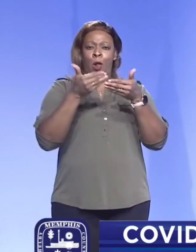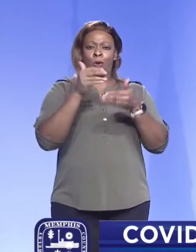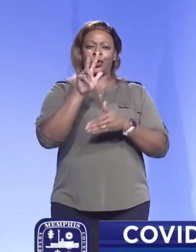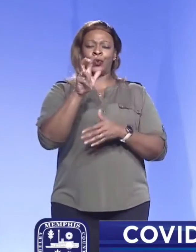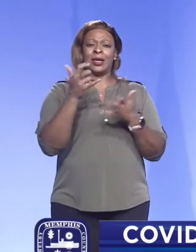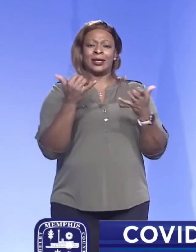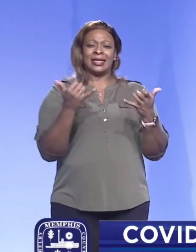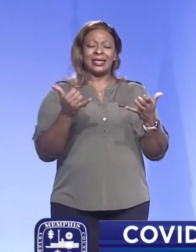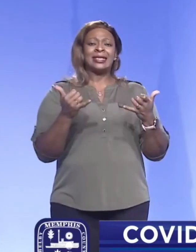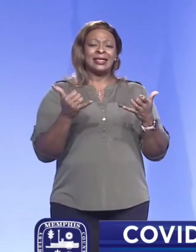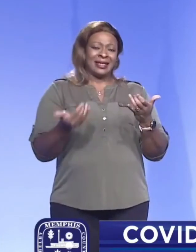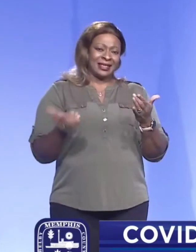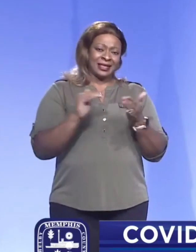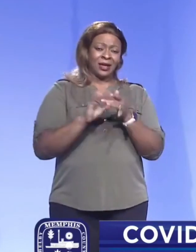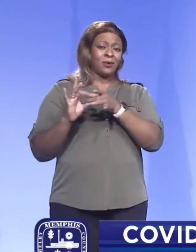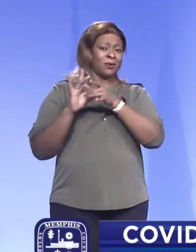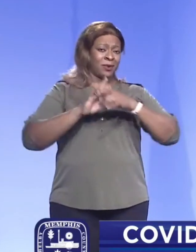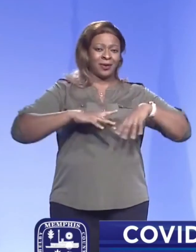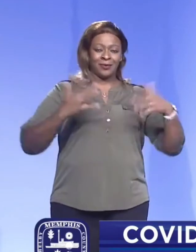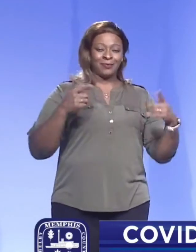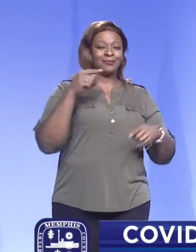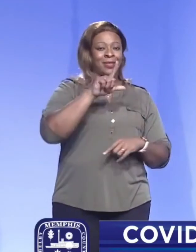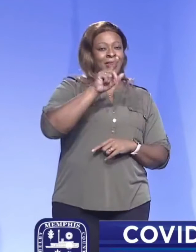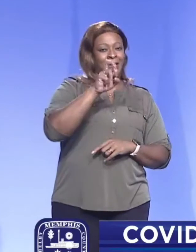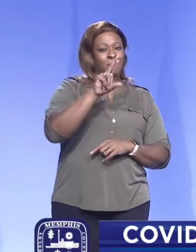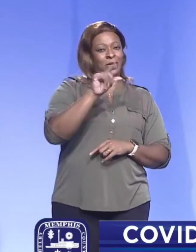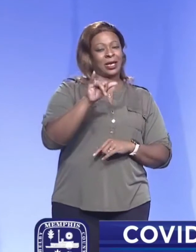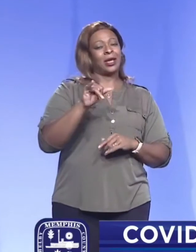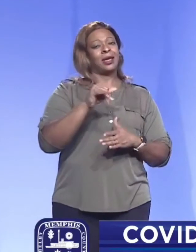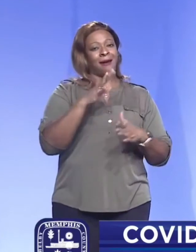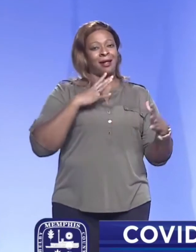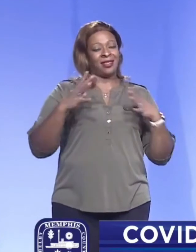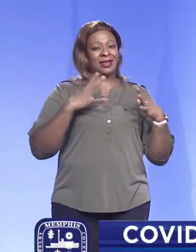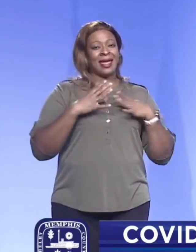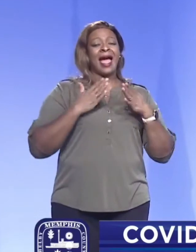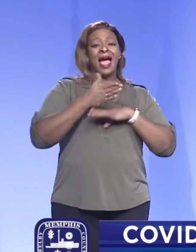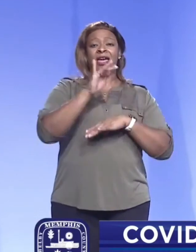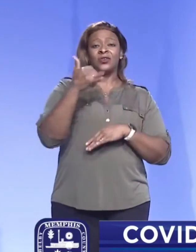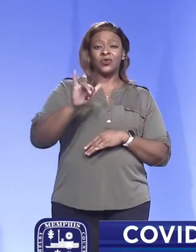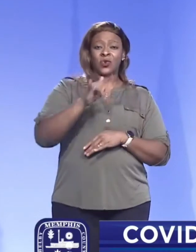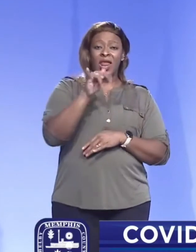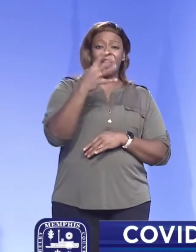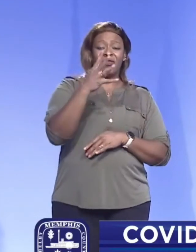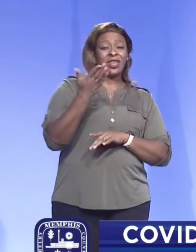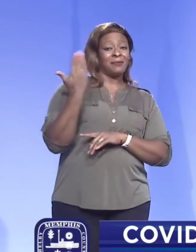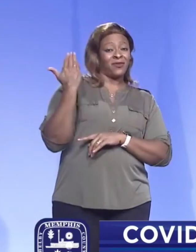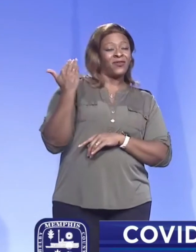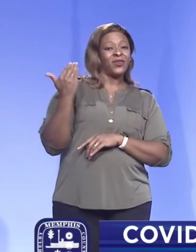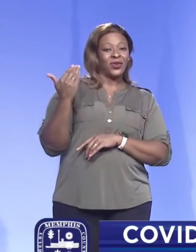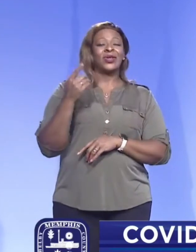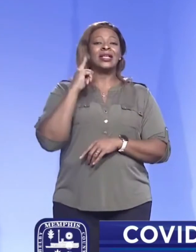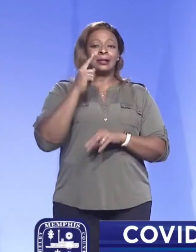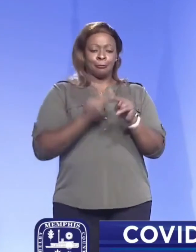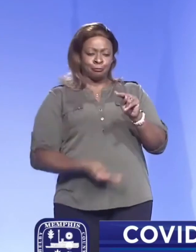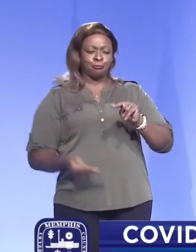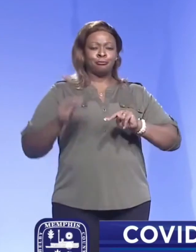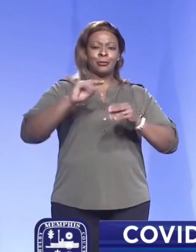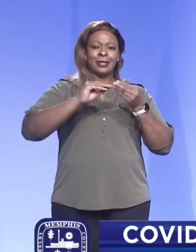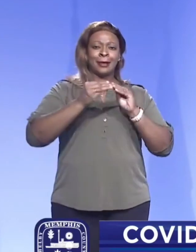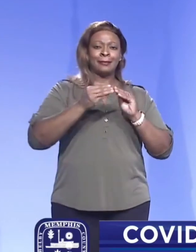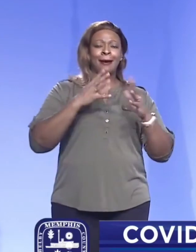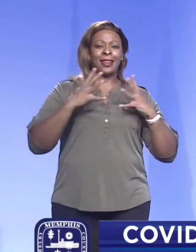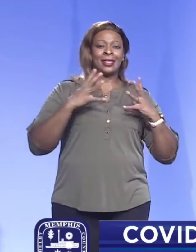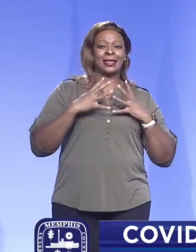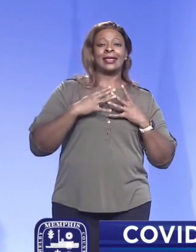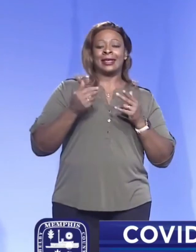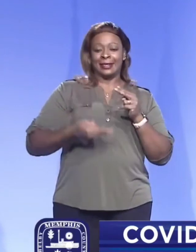that is again related back to Labor Day. And if you remember, after the 4th of July, we saw this sudden jump up, and it continued